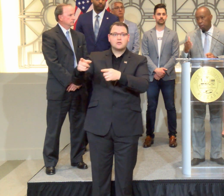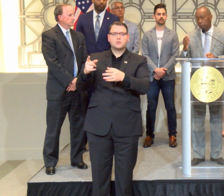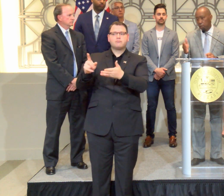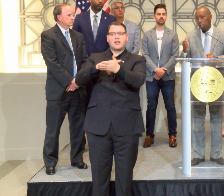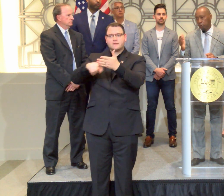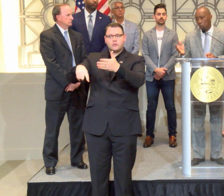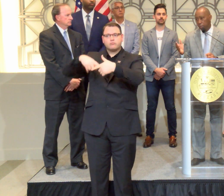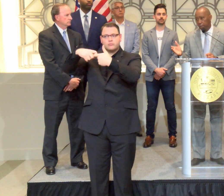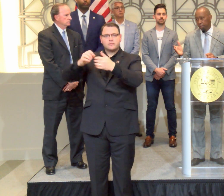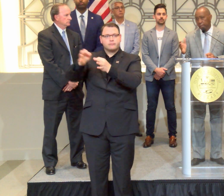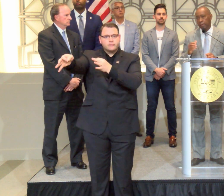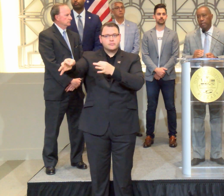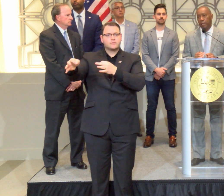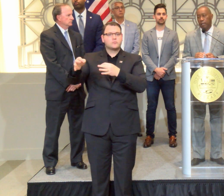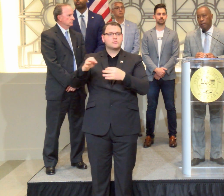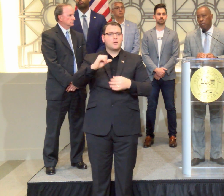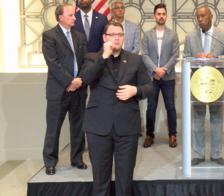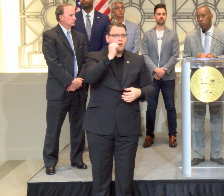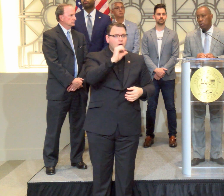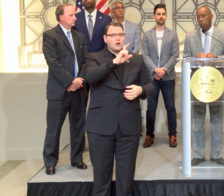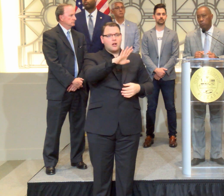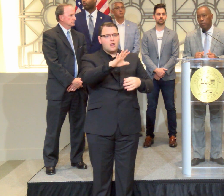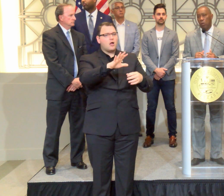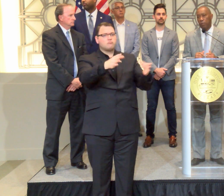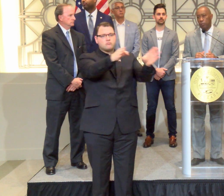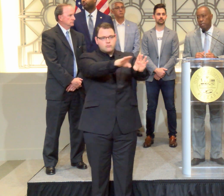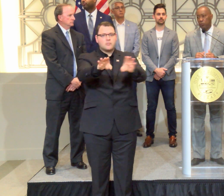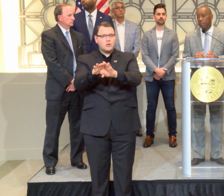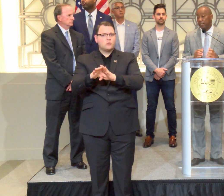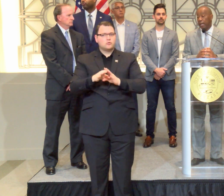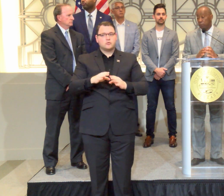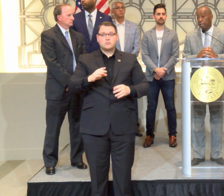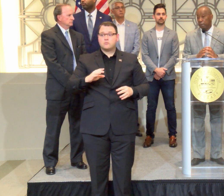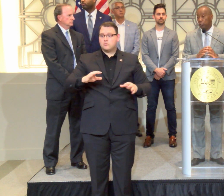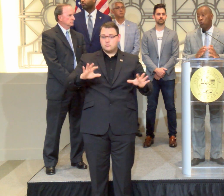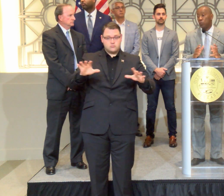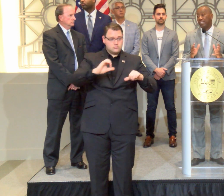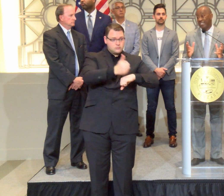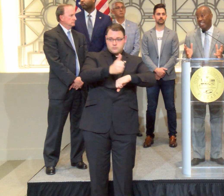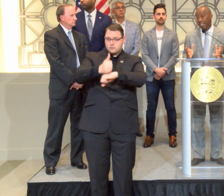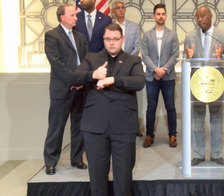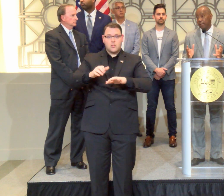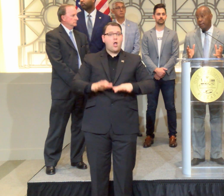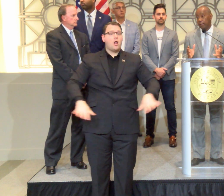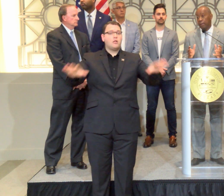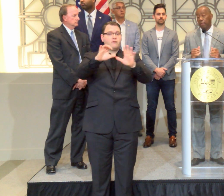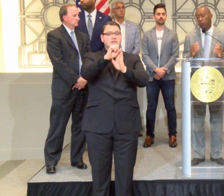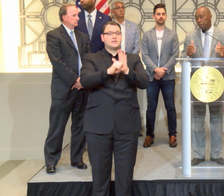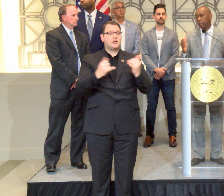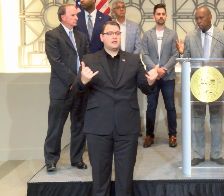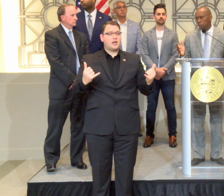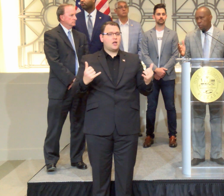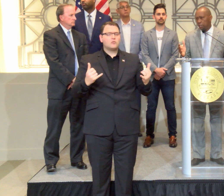Restaurants, bars, clubs, all being affected. And the whole goal with all of those measures that's now taking place across the state, okay,